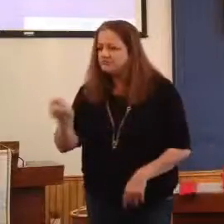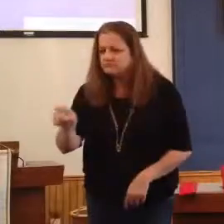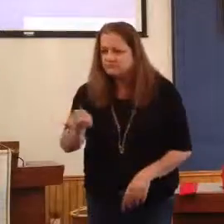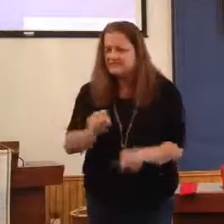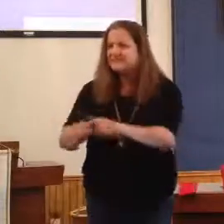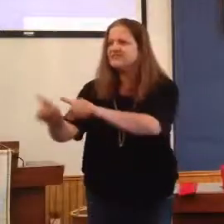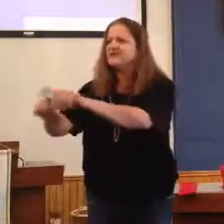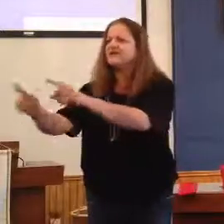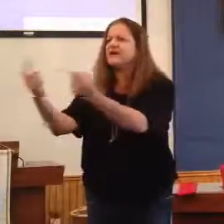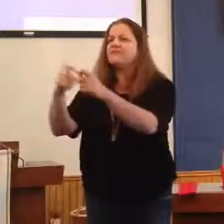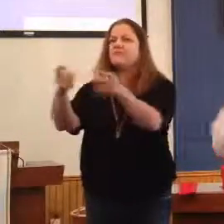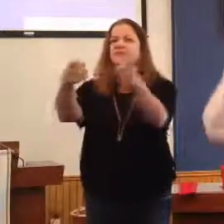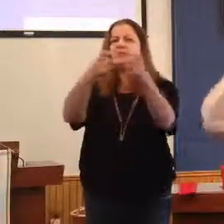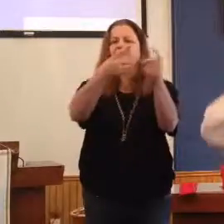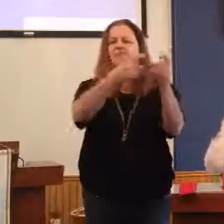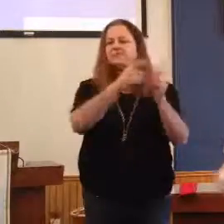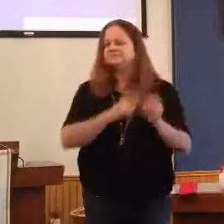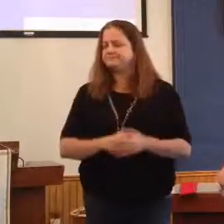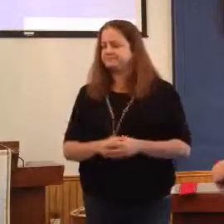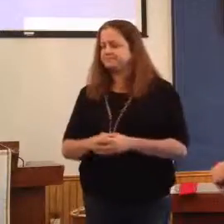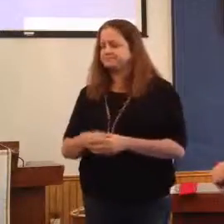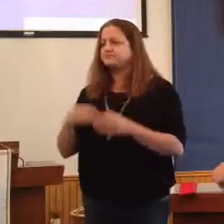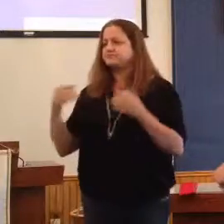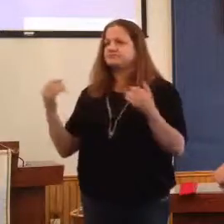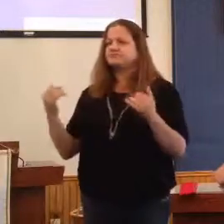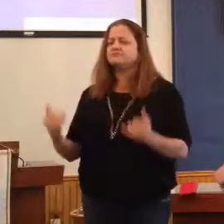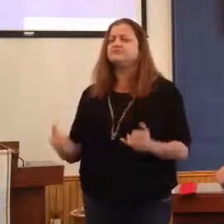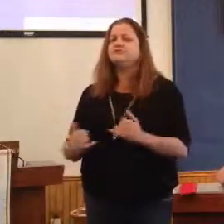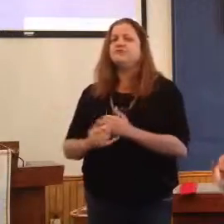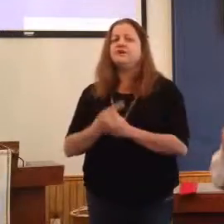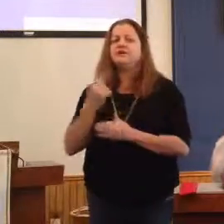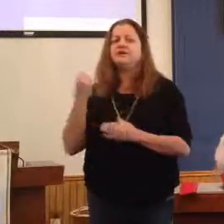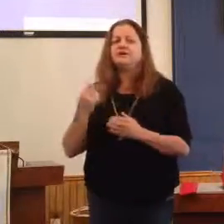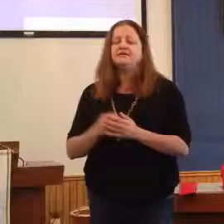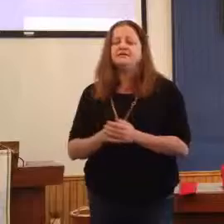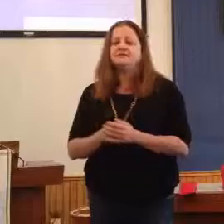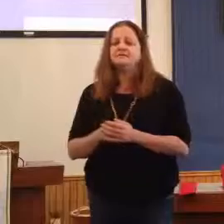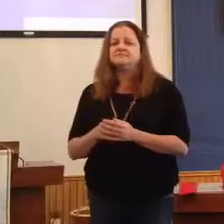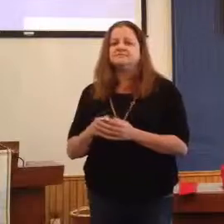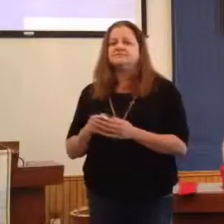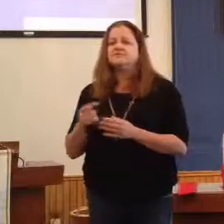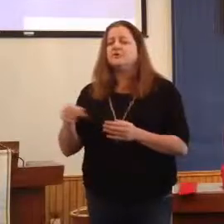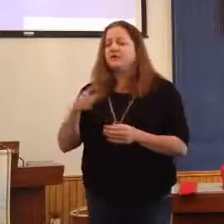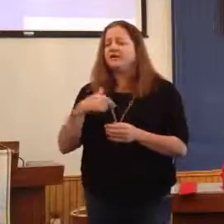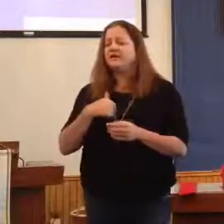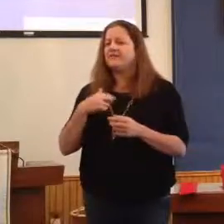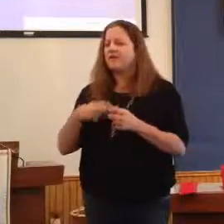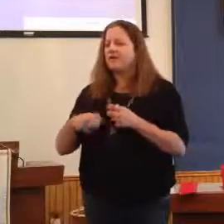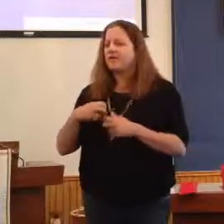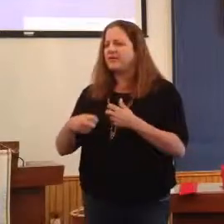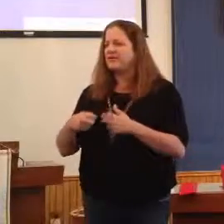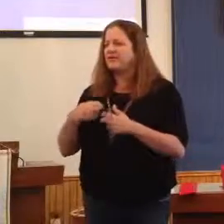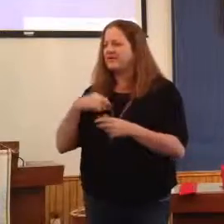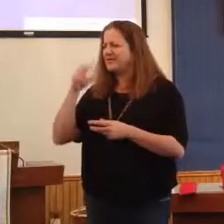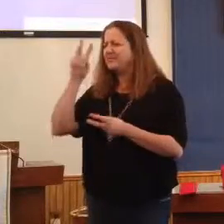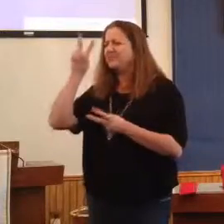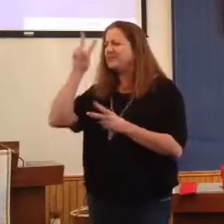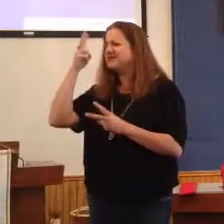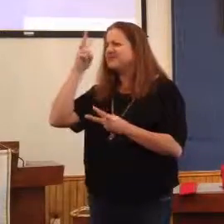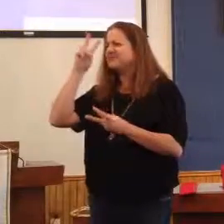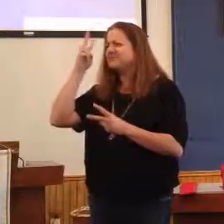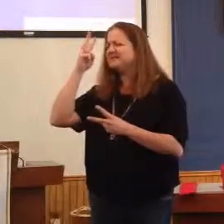languages. You know, today, we often have the problem of